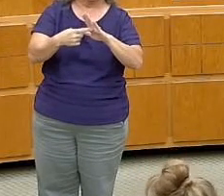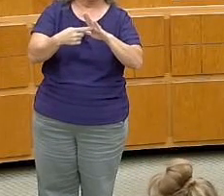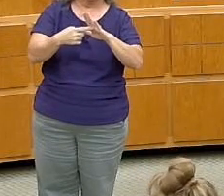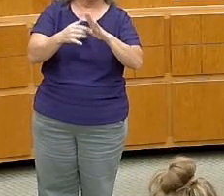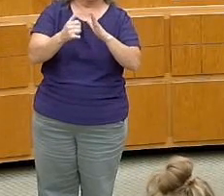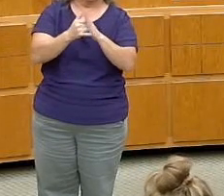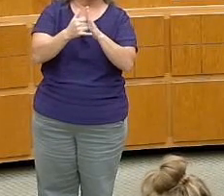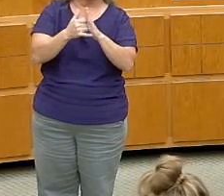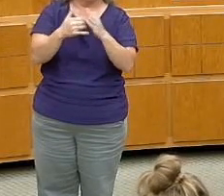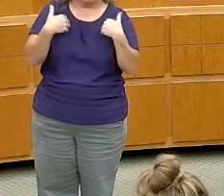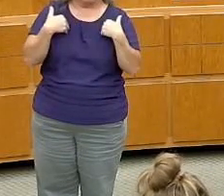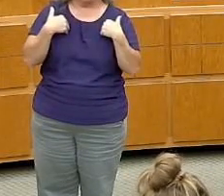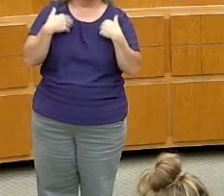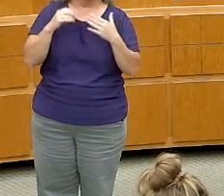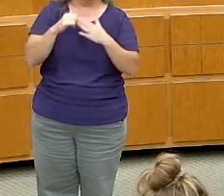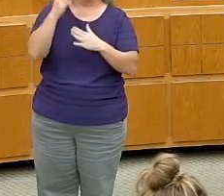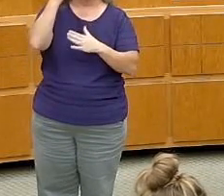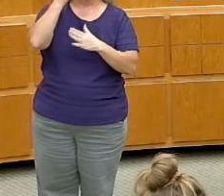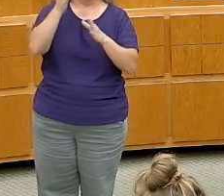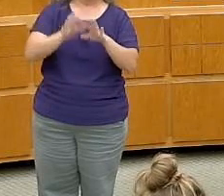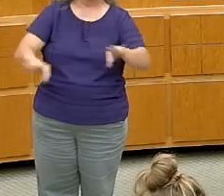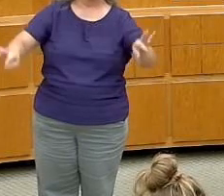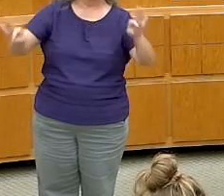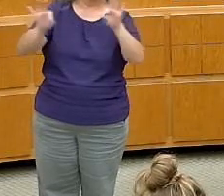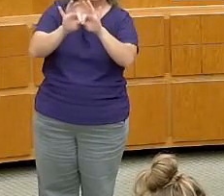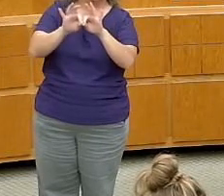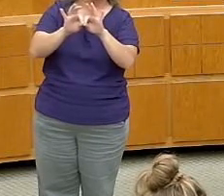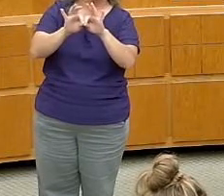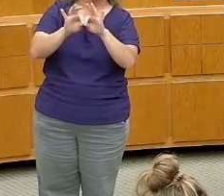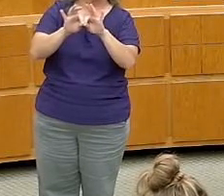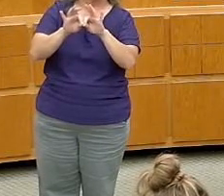presenting. And that's why it's really important to know,